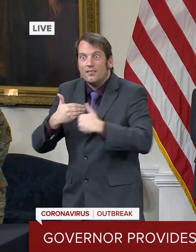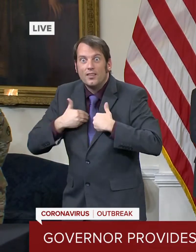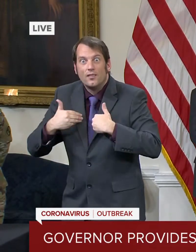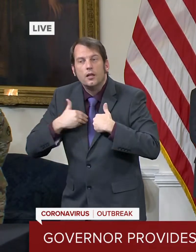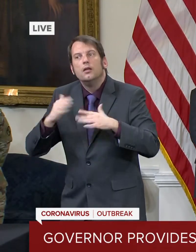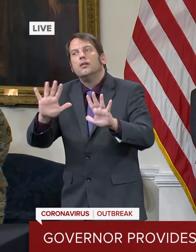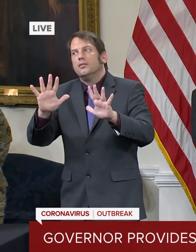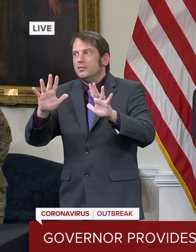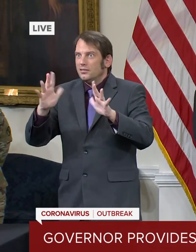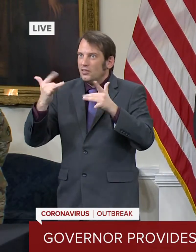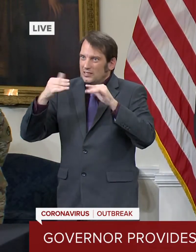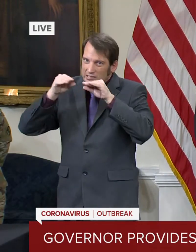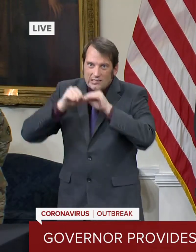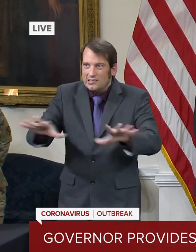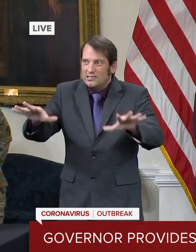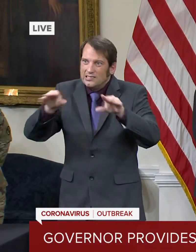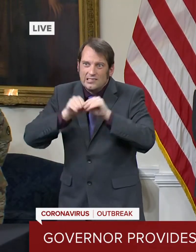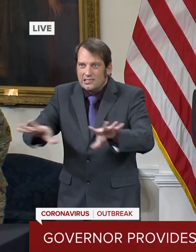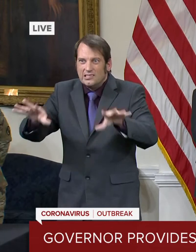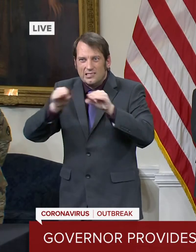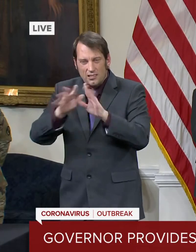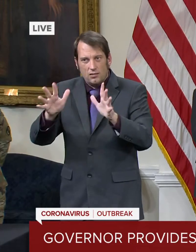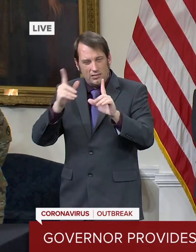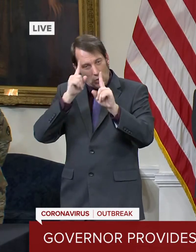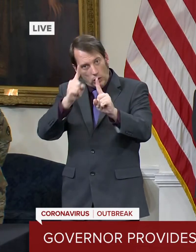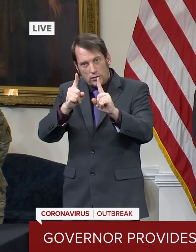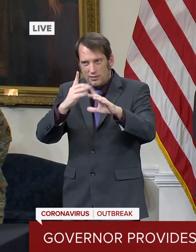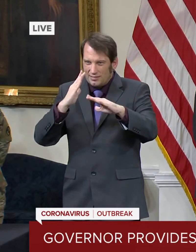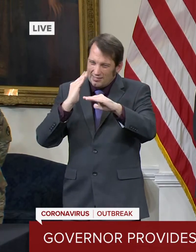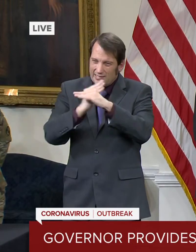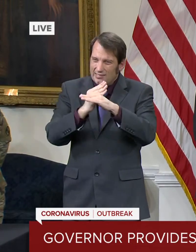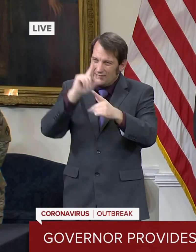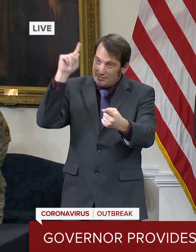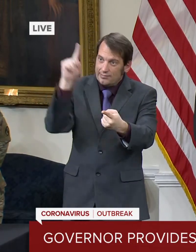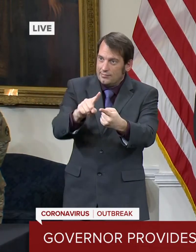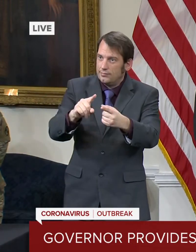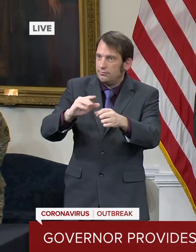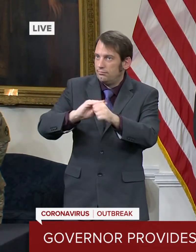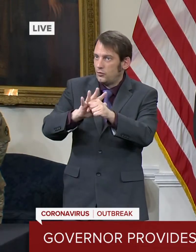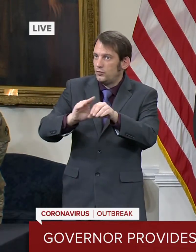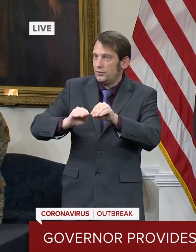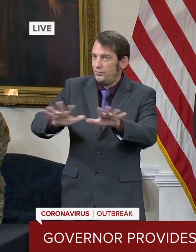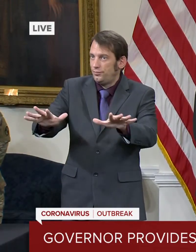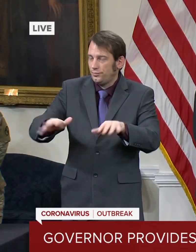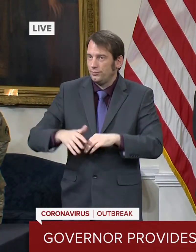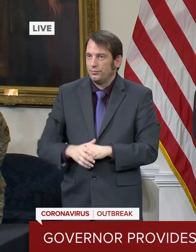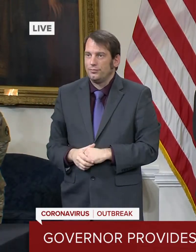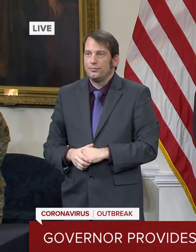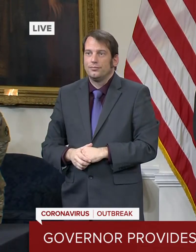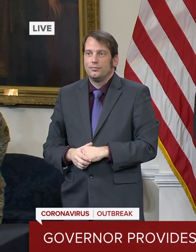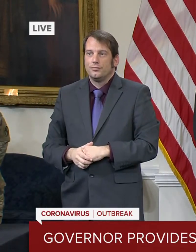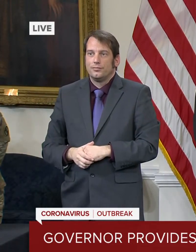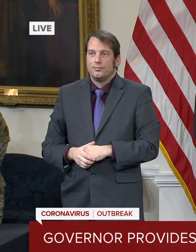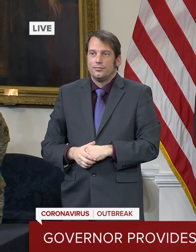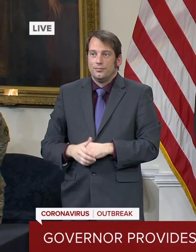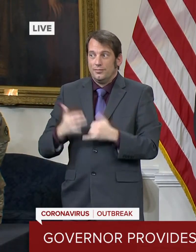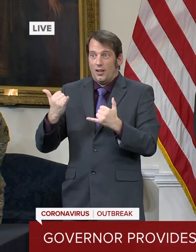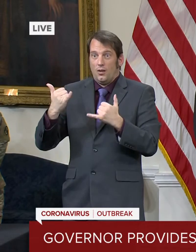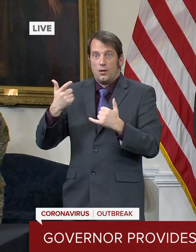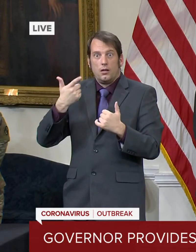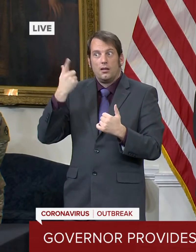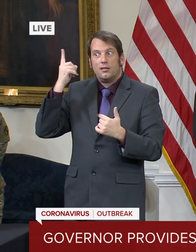COVID-19. The step the governor announced today to allow for increased hospital and long-term